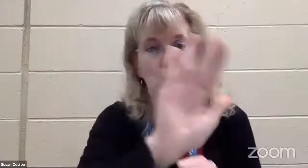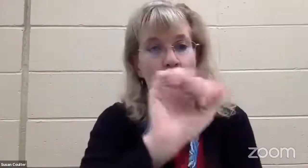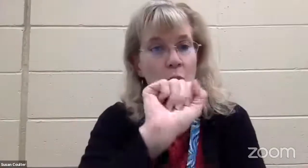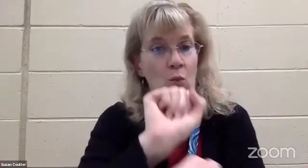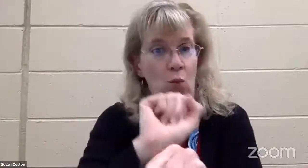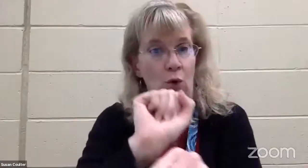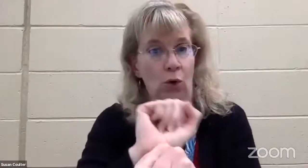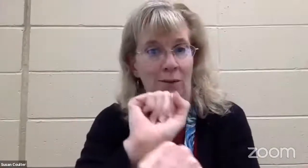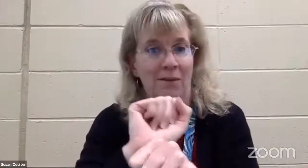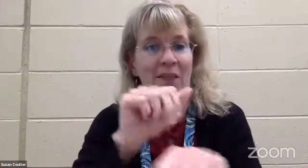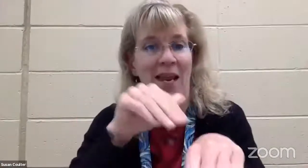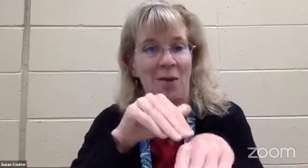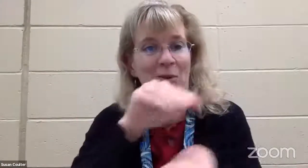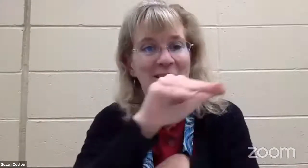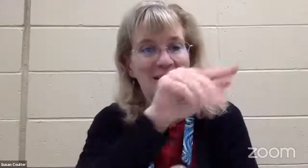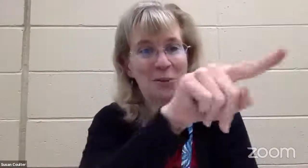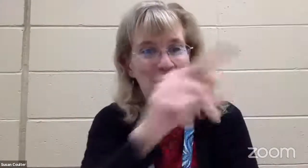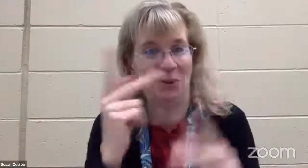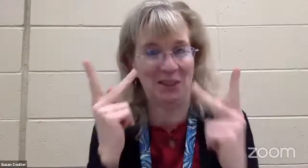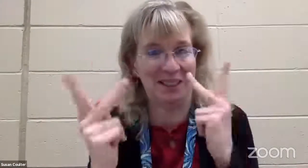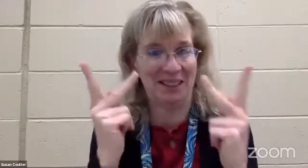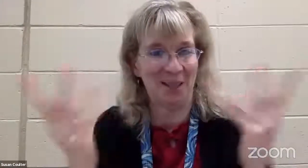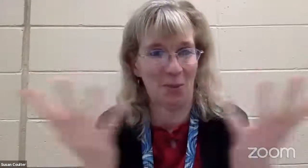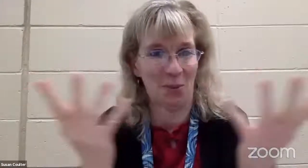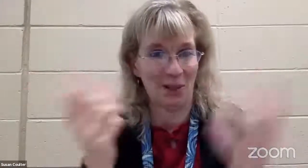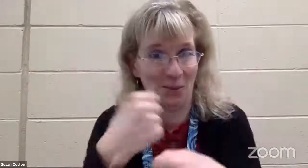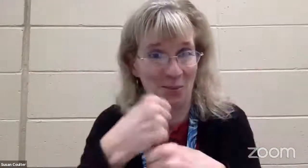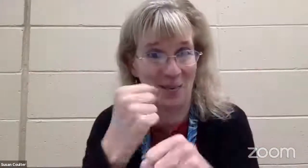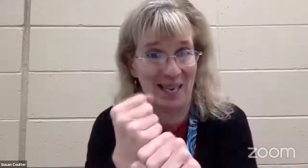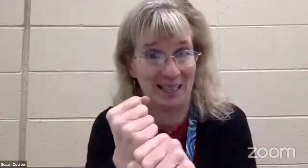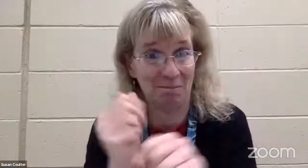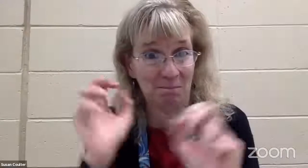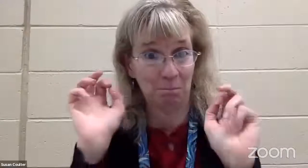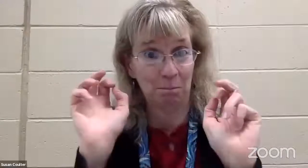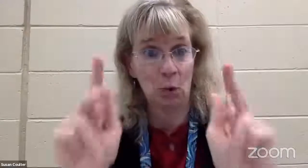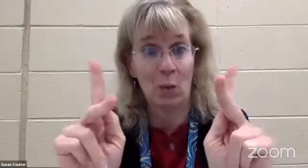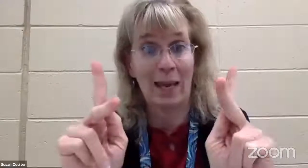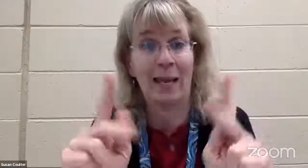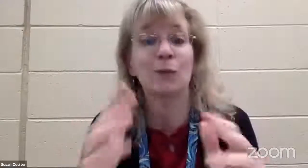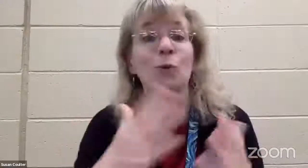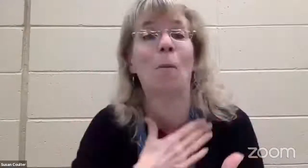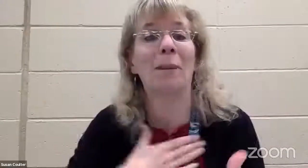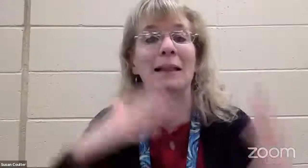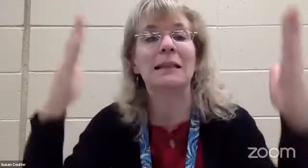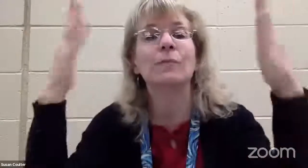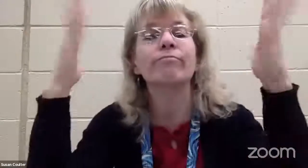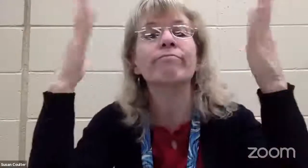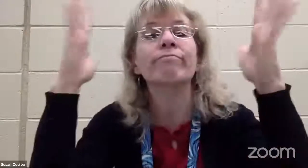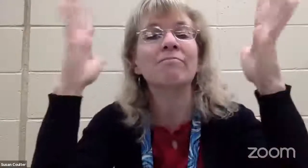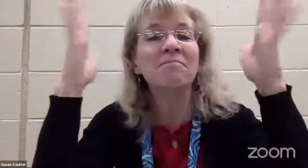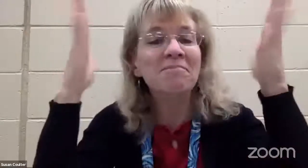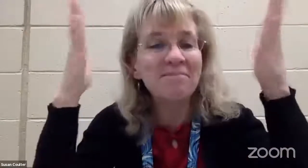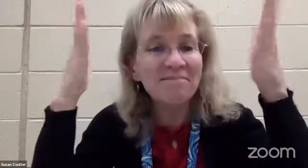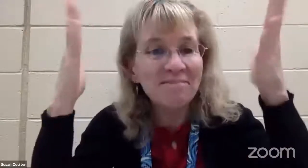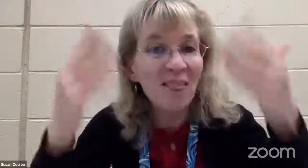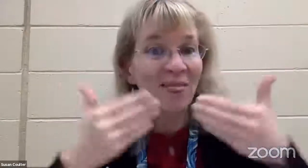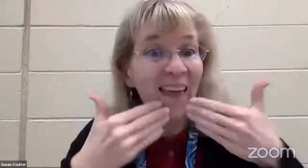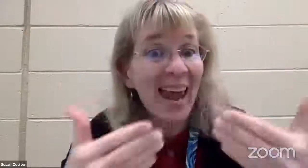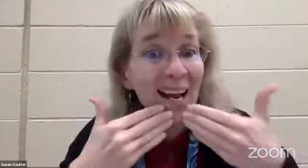the participants, we'd like to take a photo of your work so that we can send it to her so she can see all the beautiful work that we made. All